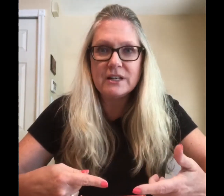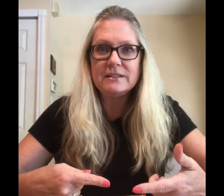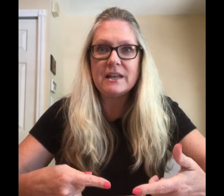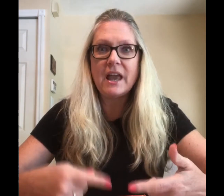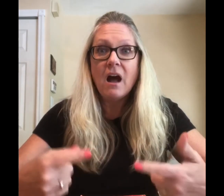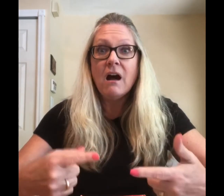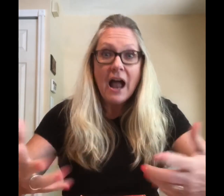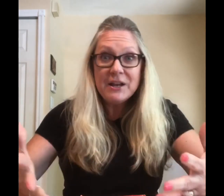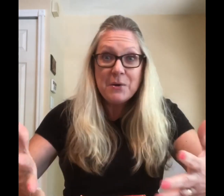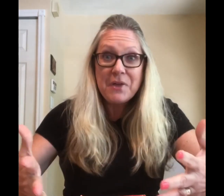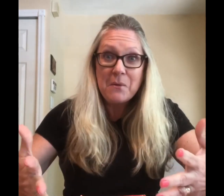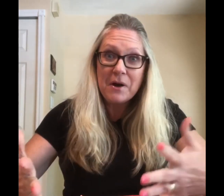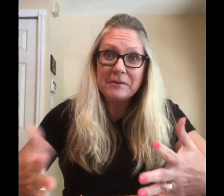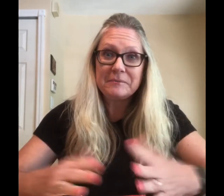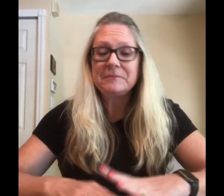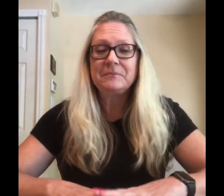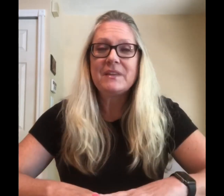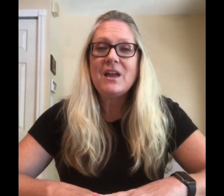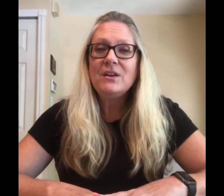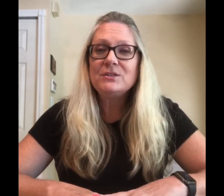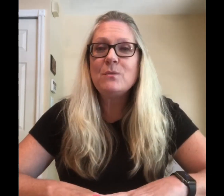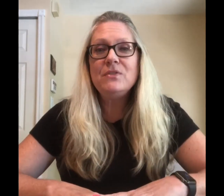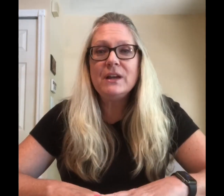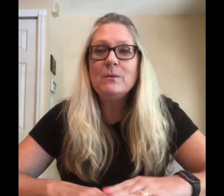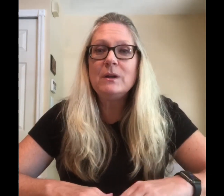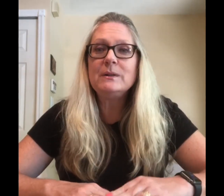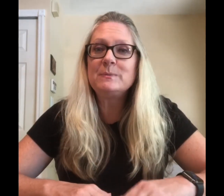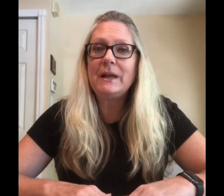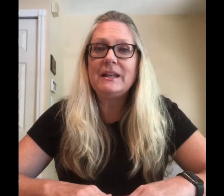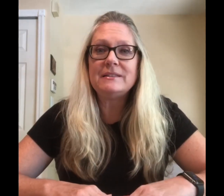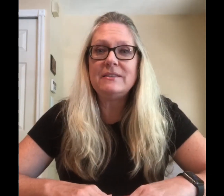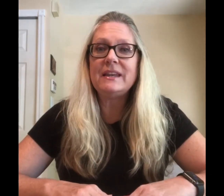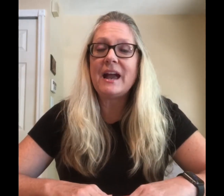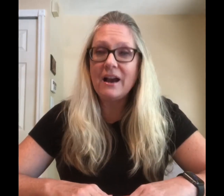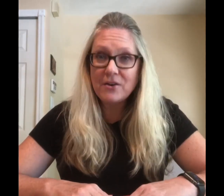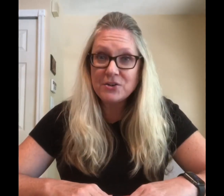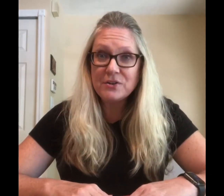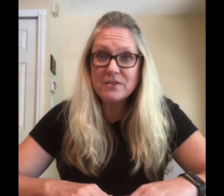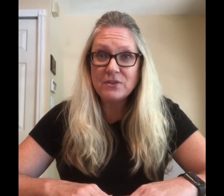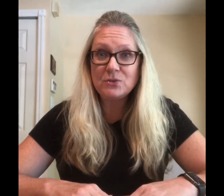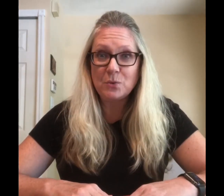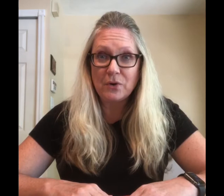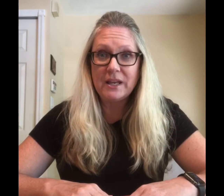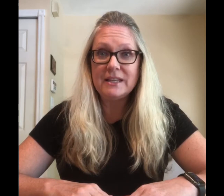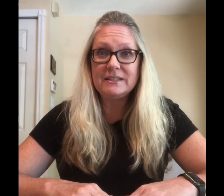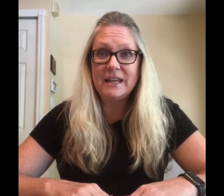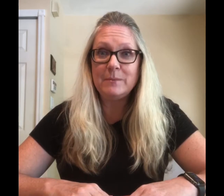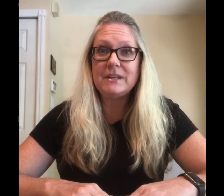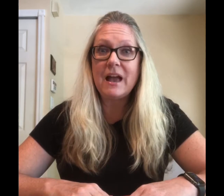say, oh, I know that one. So one thing I want to explain is that the character in the story is named